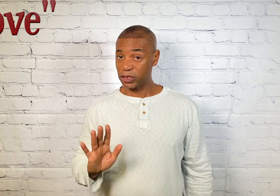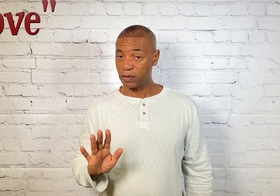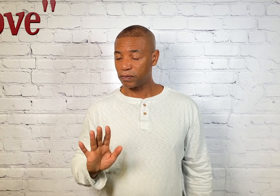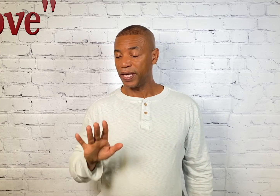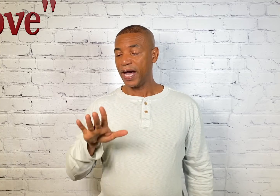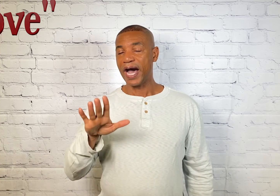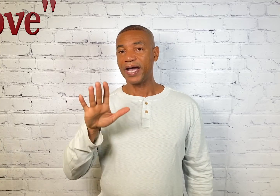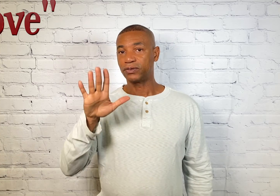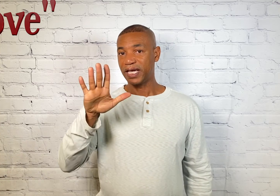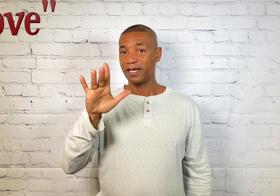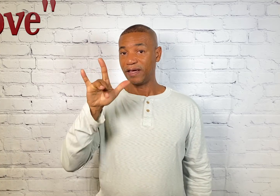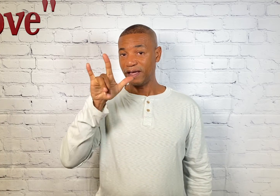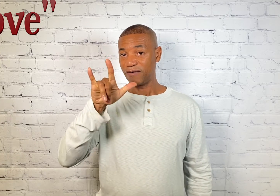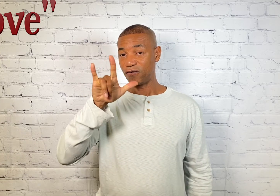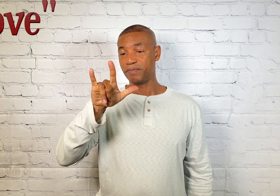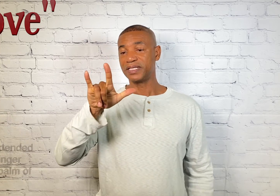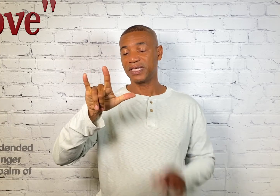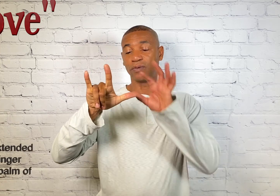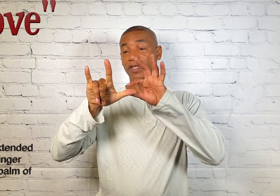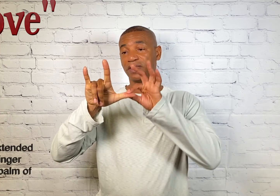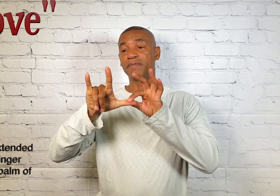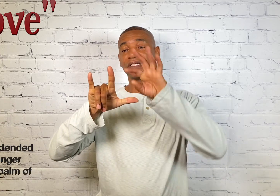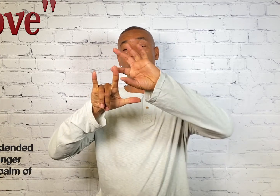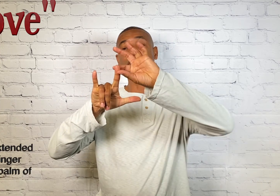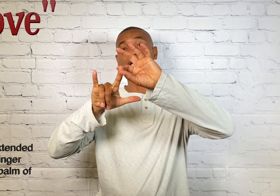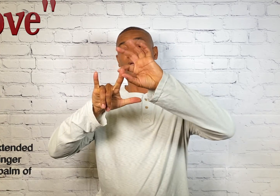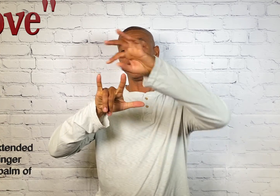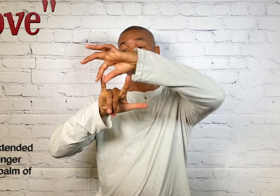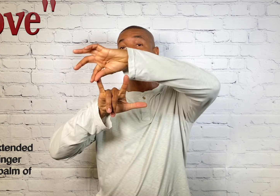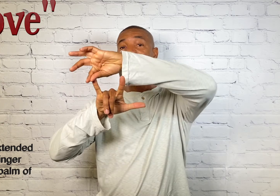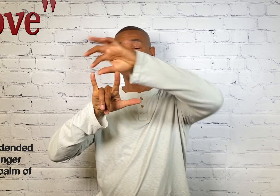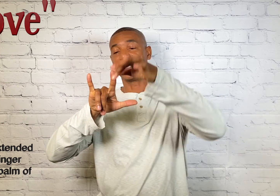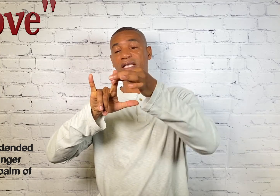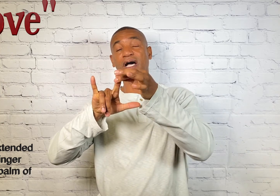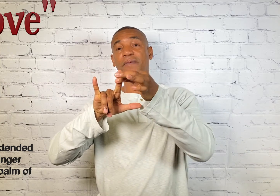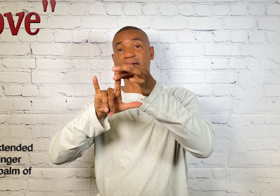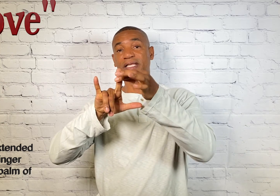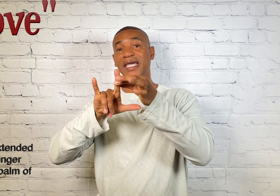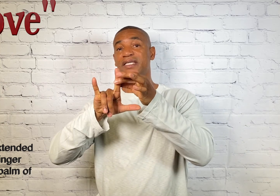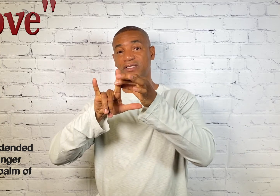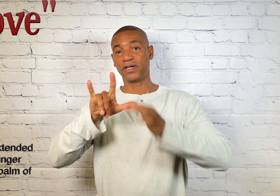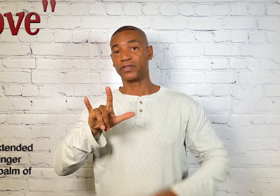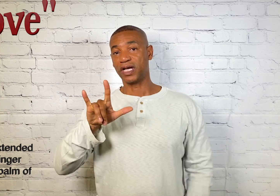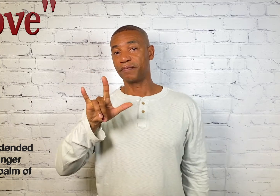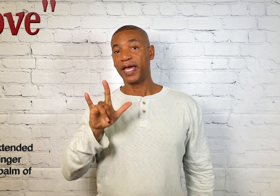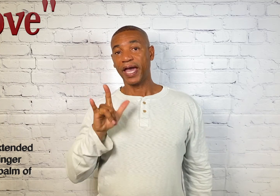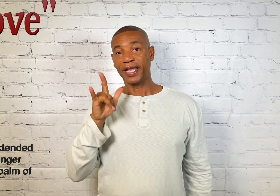directional. I'll take and form this sign where the thumb is out, the pinky is standing up, and the index finger is up. And I'll